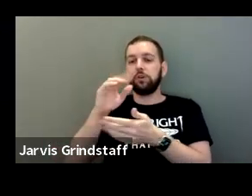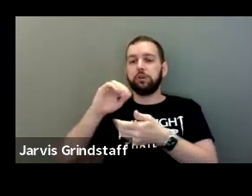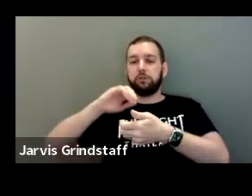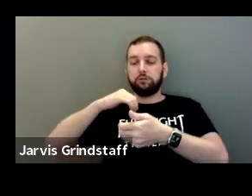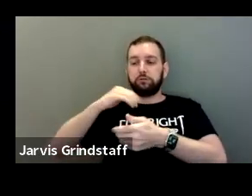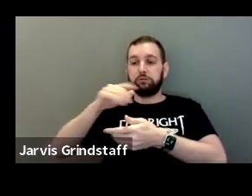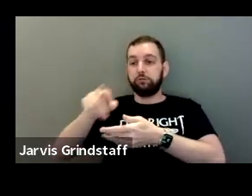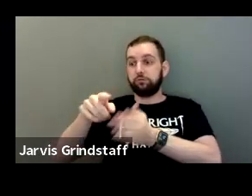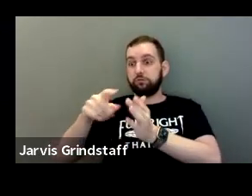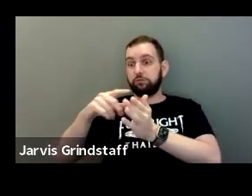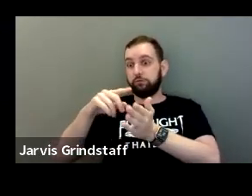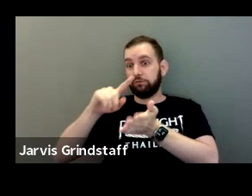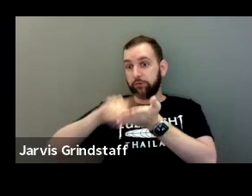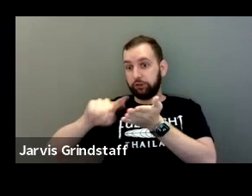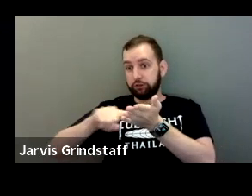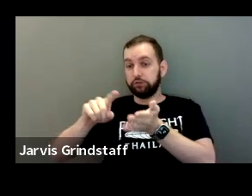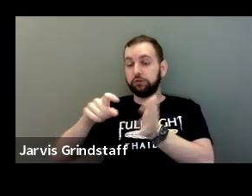in Thailand.